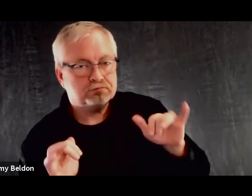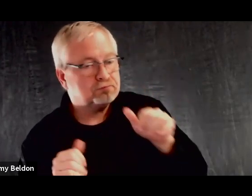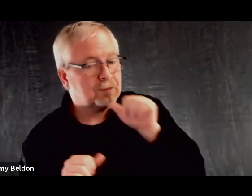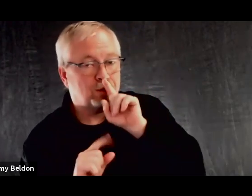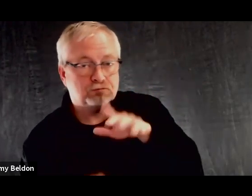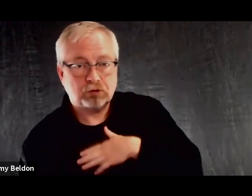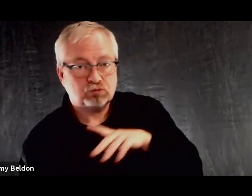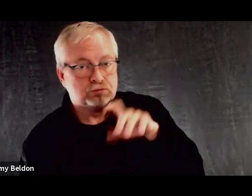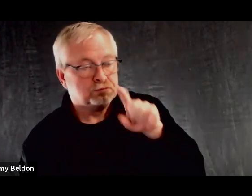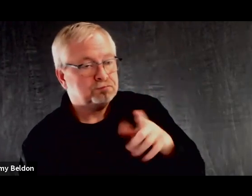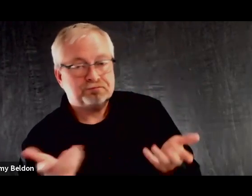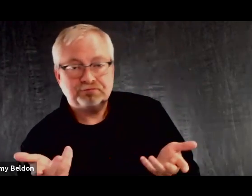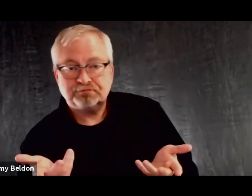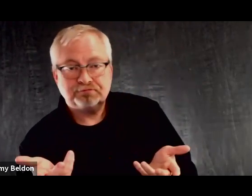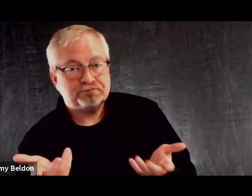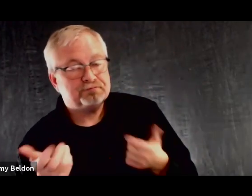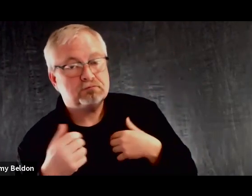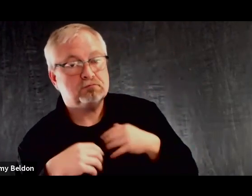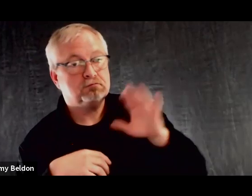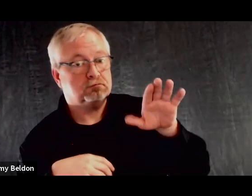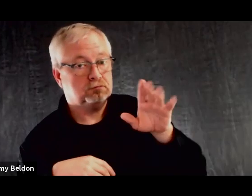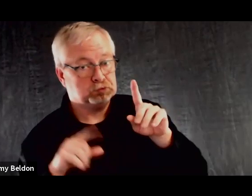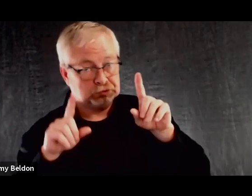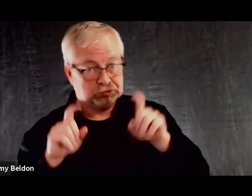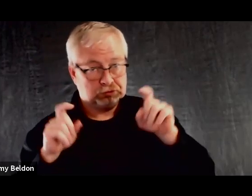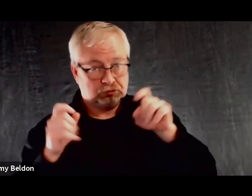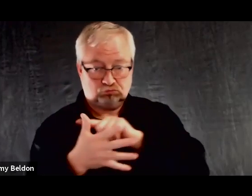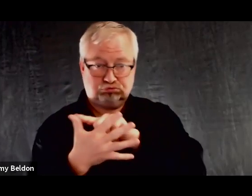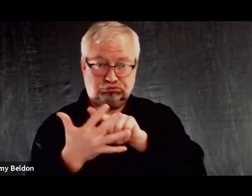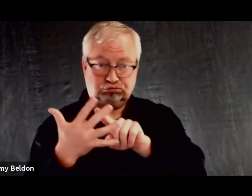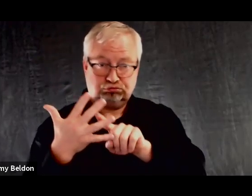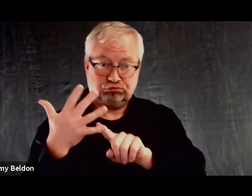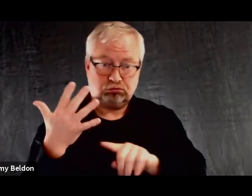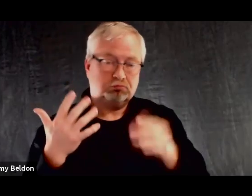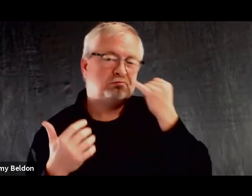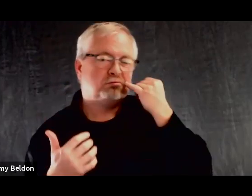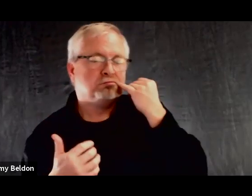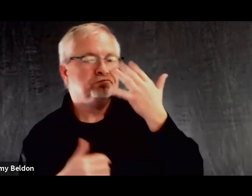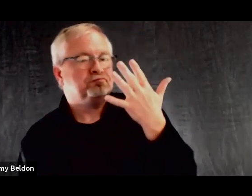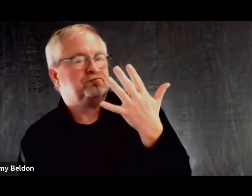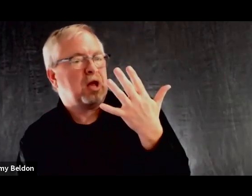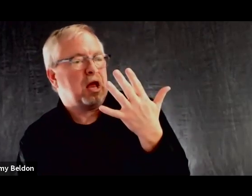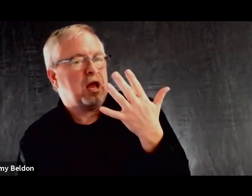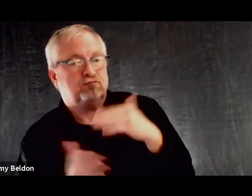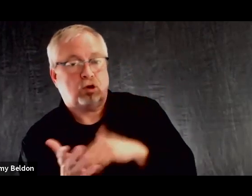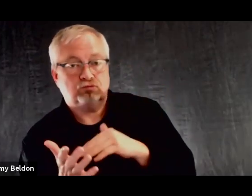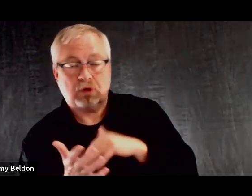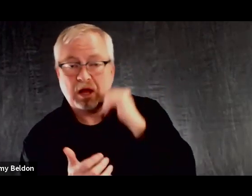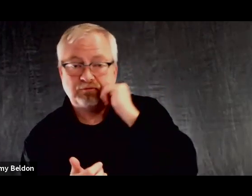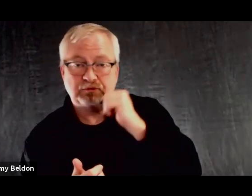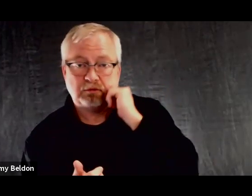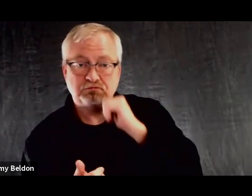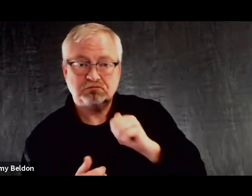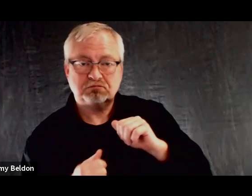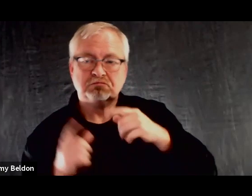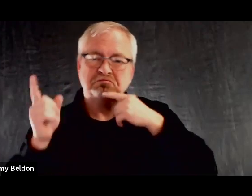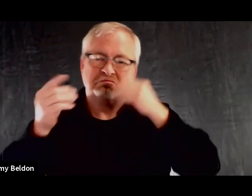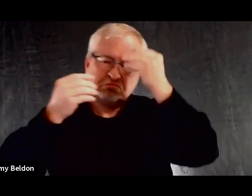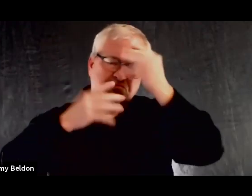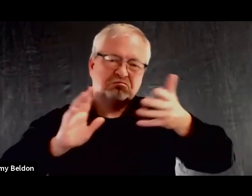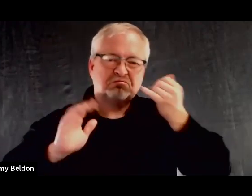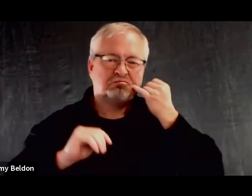the test first. And so maybe that's not 5,000 a day, maybe that's 10,000 a day, or maybe it's 5,000 a day for some period of time. But